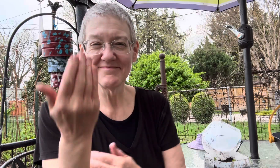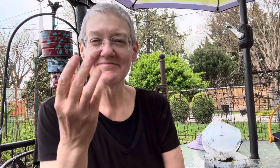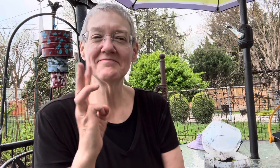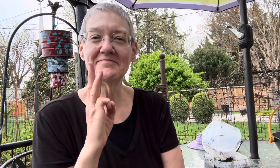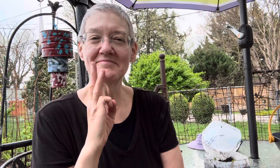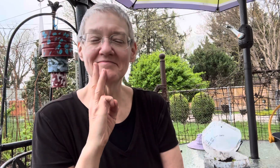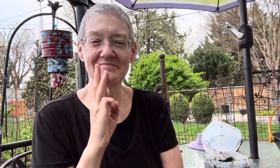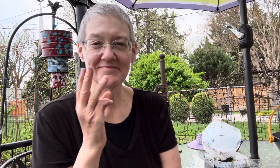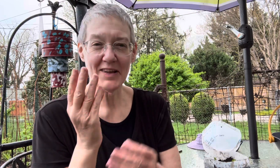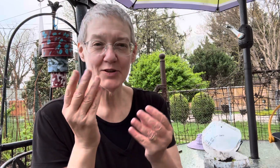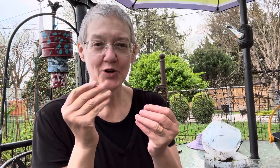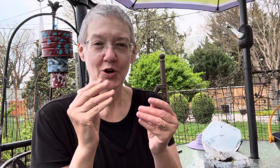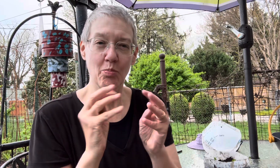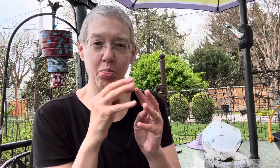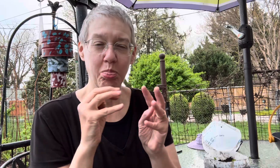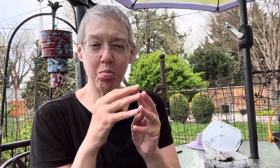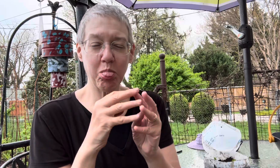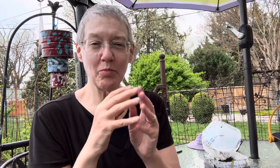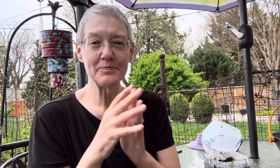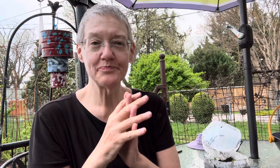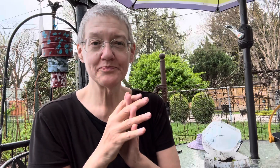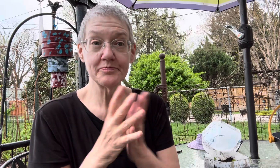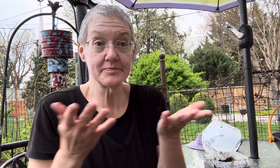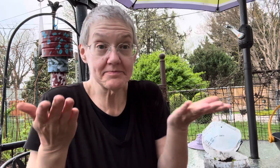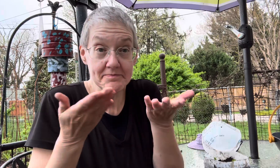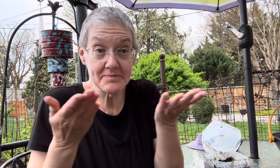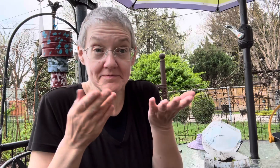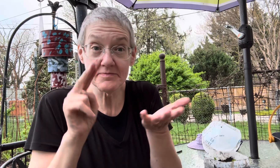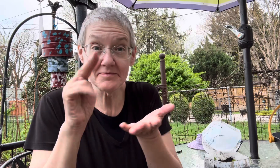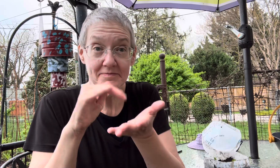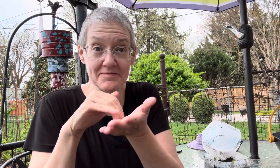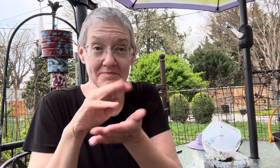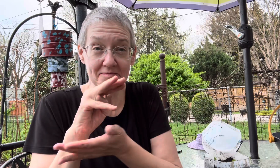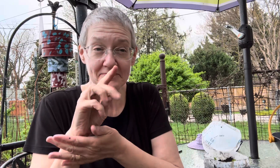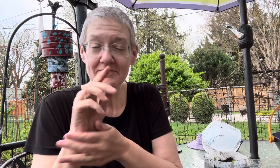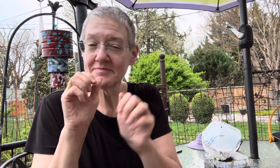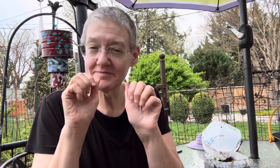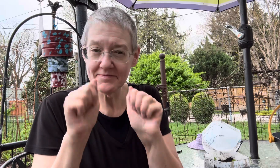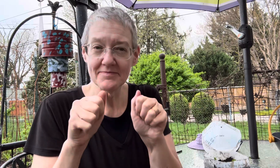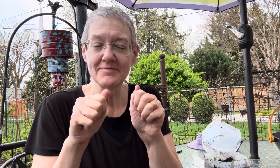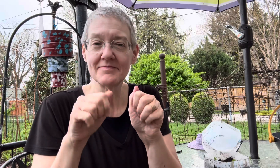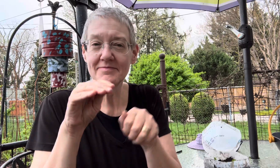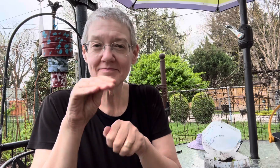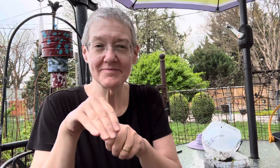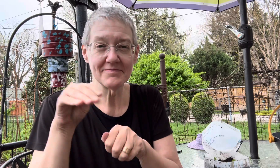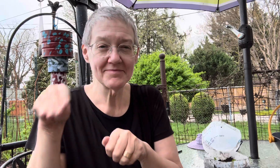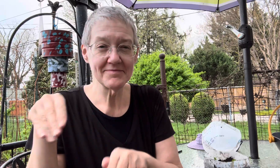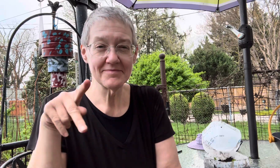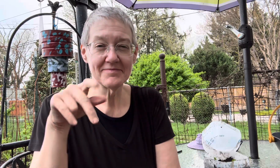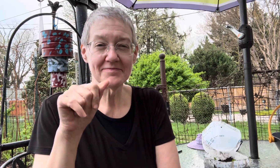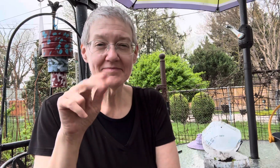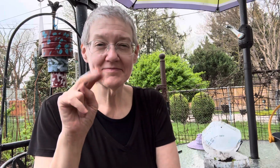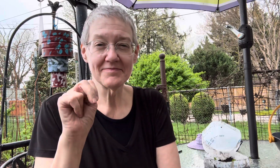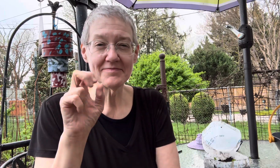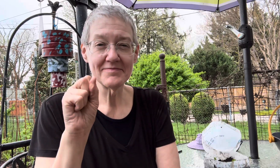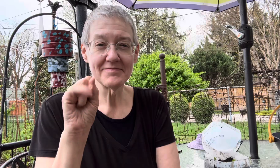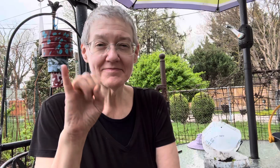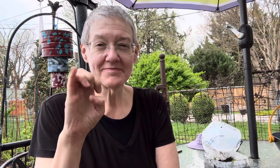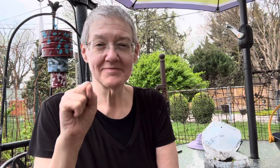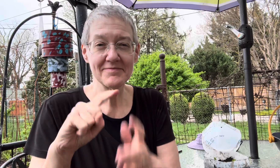They're dirty because I just watered them and the dirt splashed on them. Here in North Central Maryland, you can plant